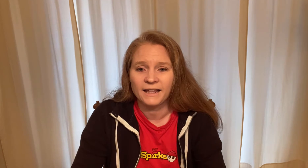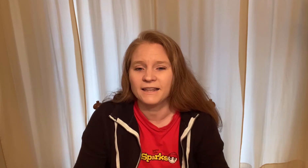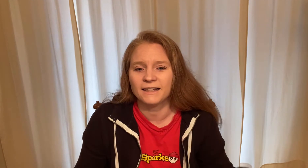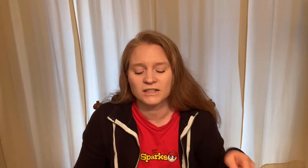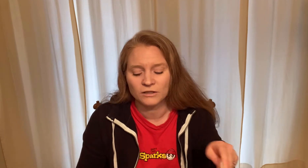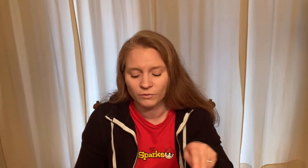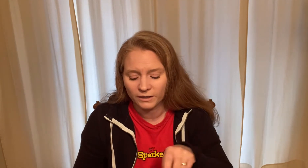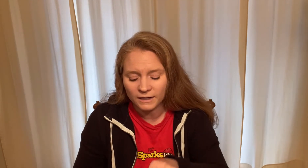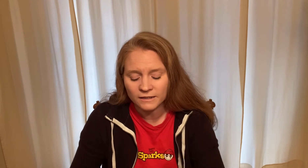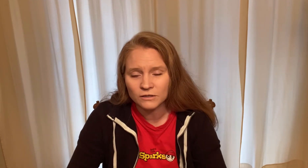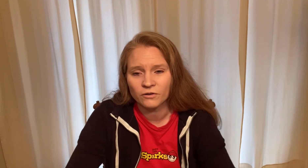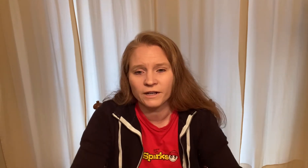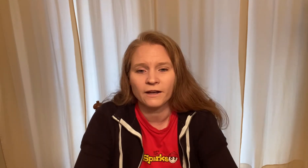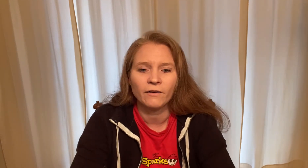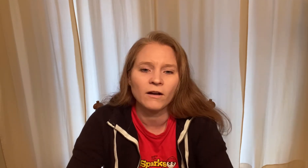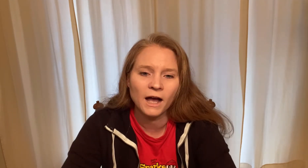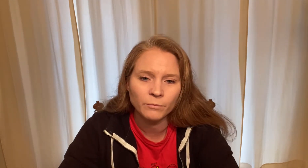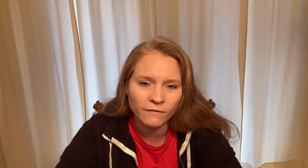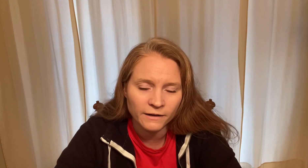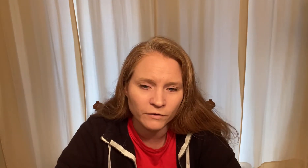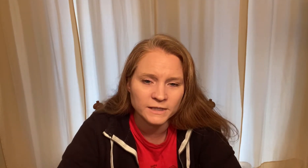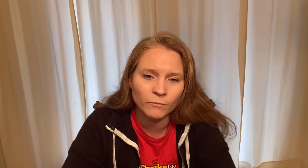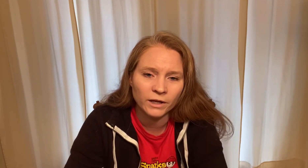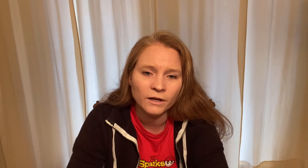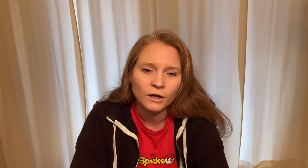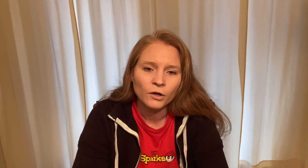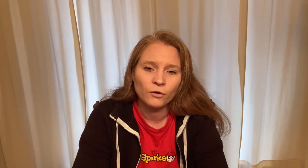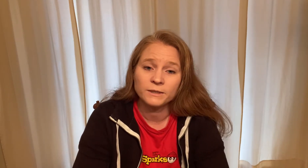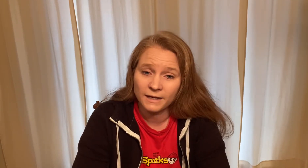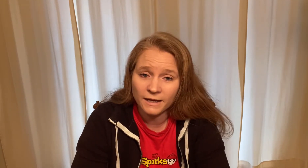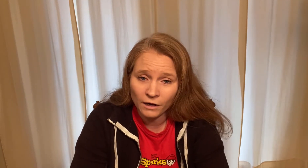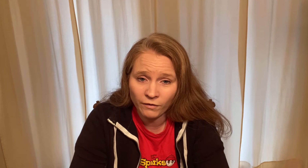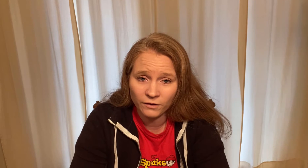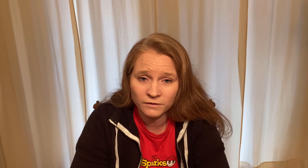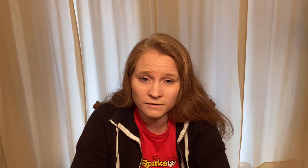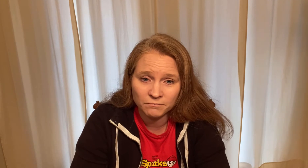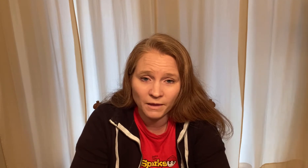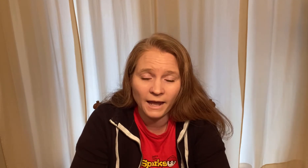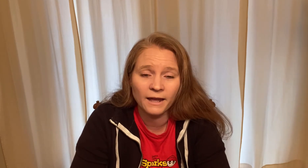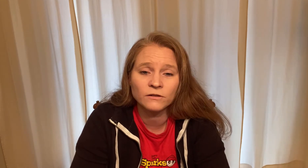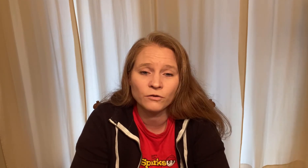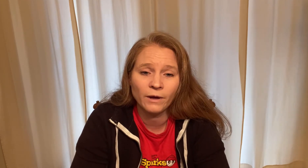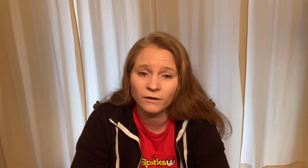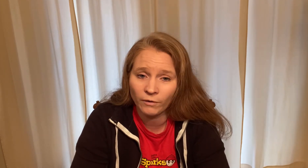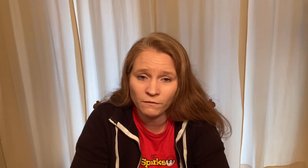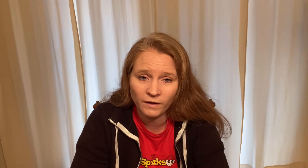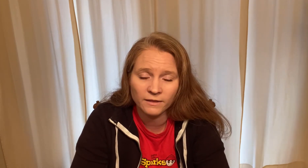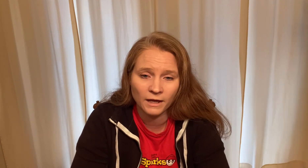that's just a really neat story of how God provided for someone who was taking care of others and who had great faith that God